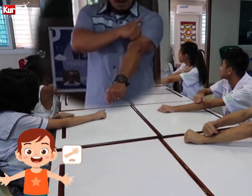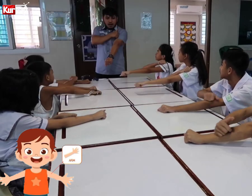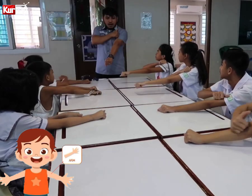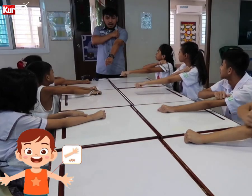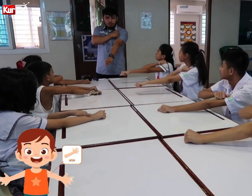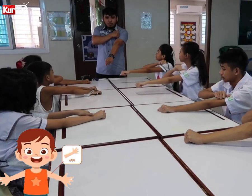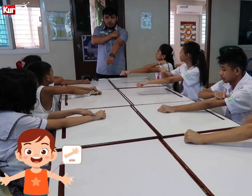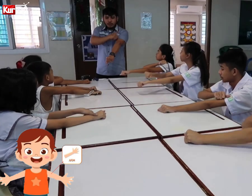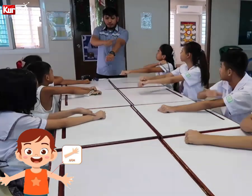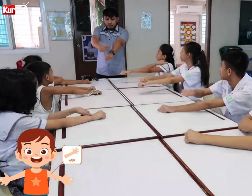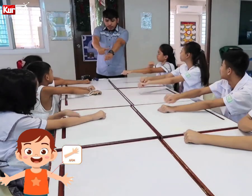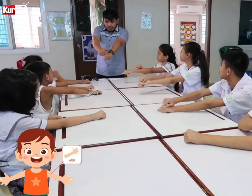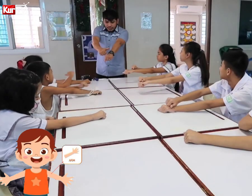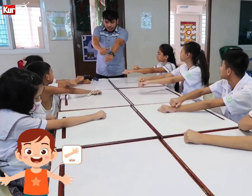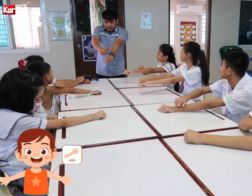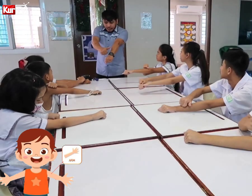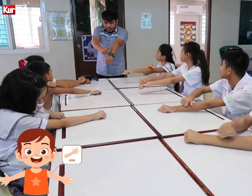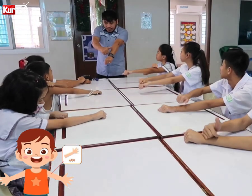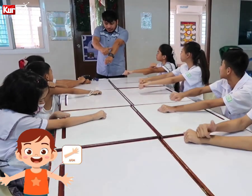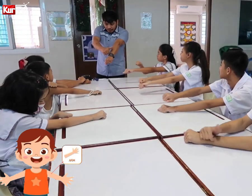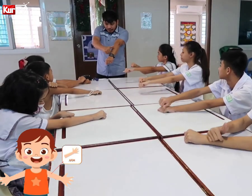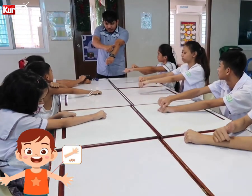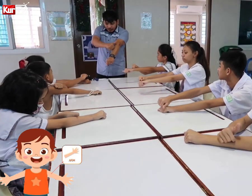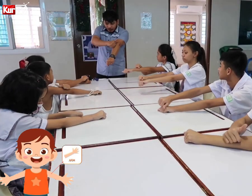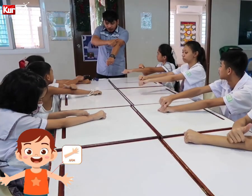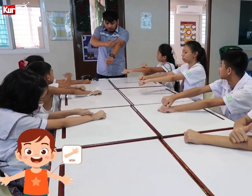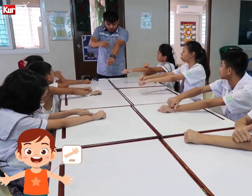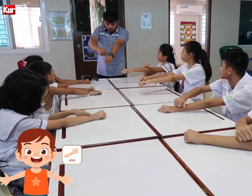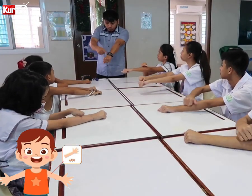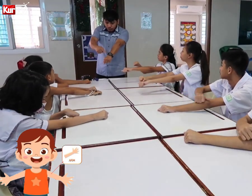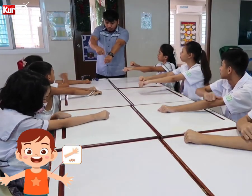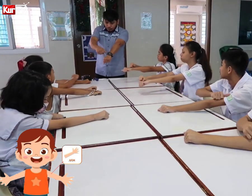Arm. Okay. Everybody. Sign arm. Dito. Sa mga?